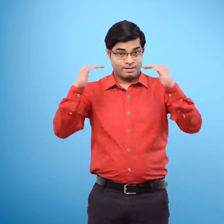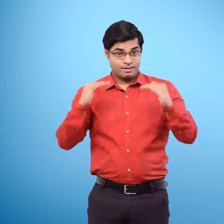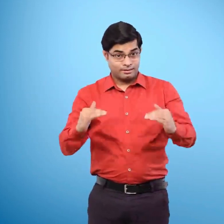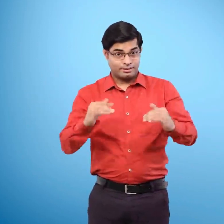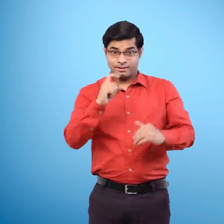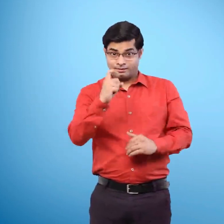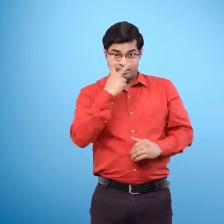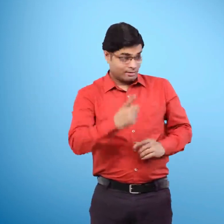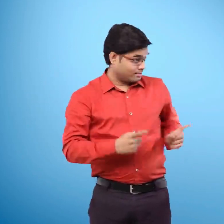Pattern 7.